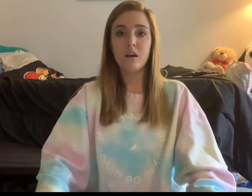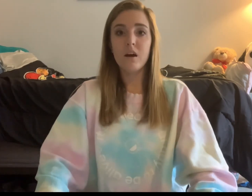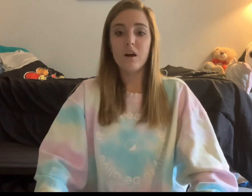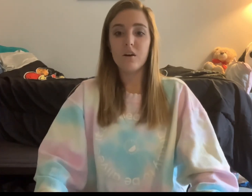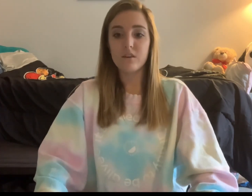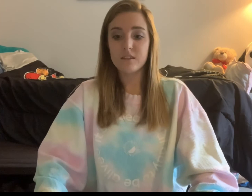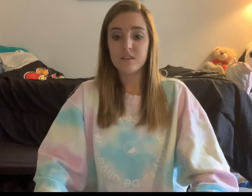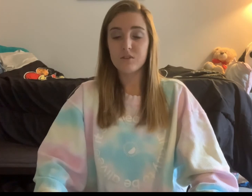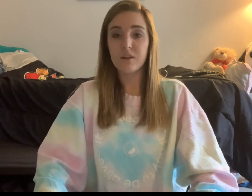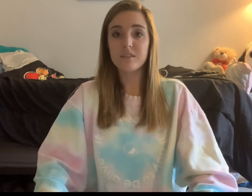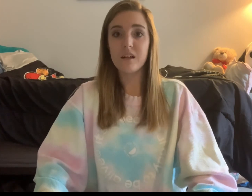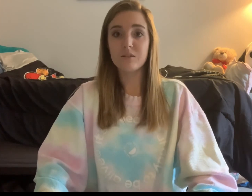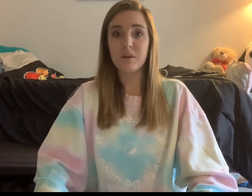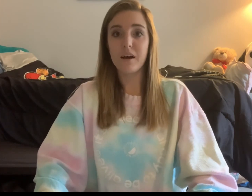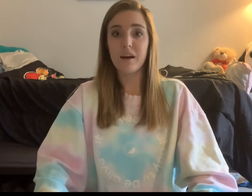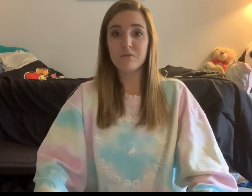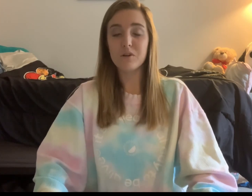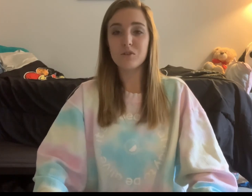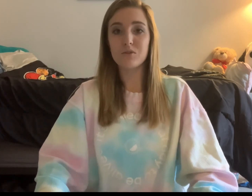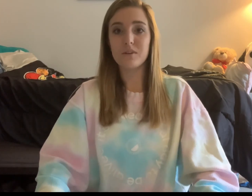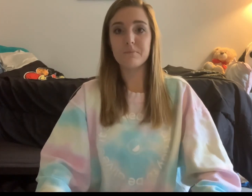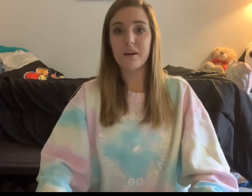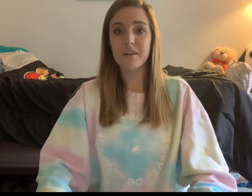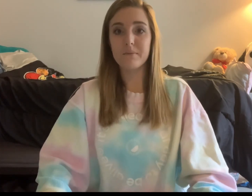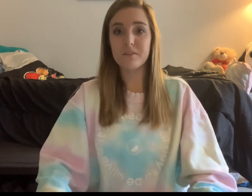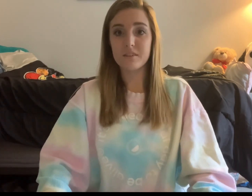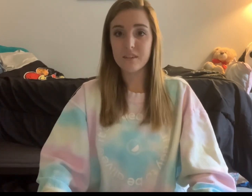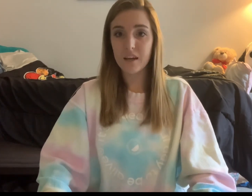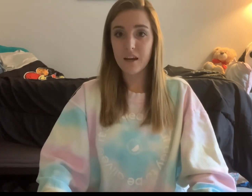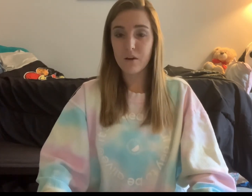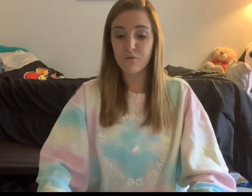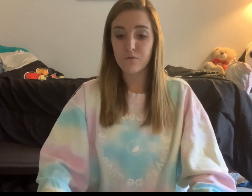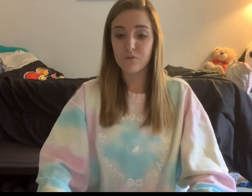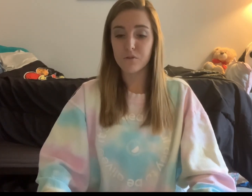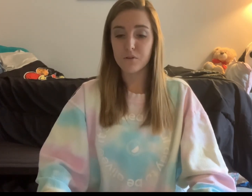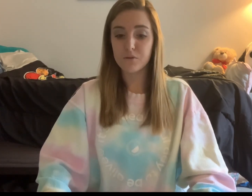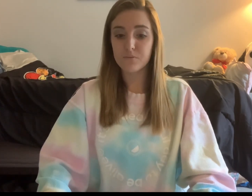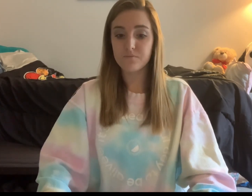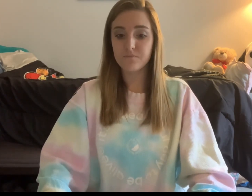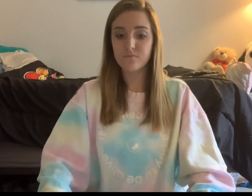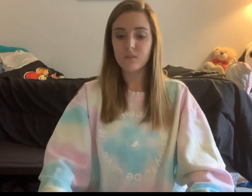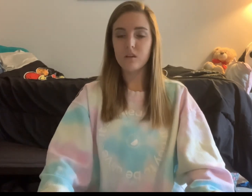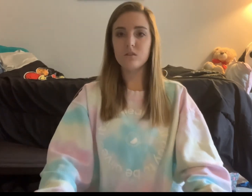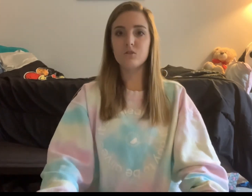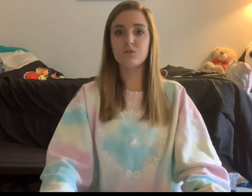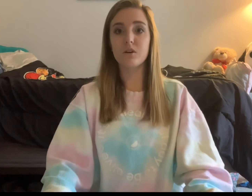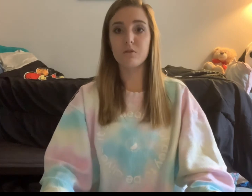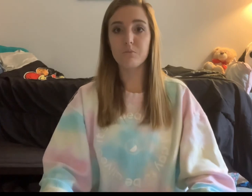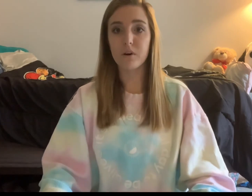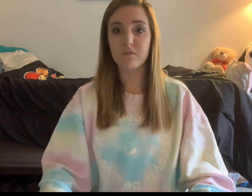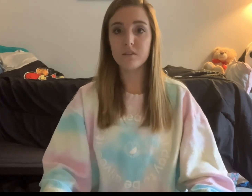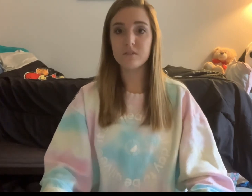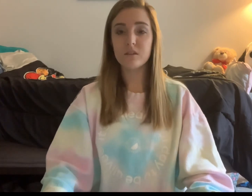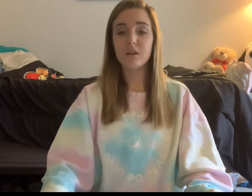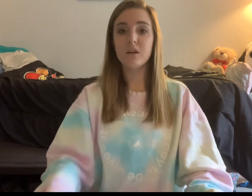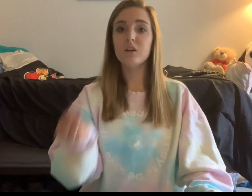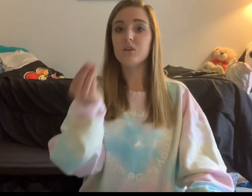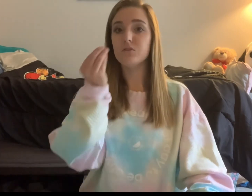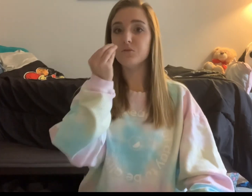All right, so that's the last one I have. So let's back it up to the second half, review those. So starting with breakfast, you do